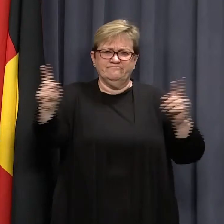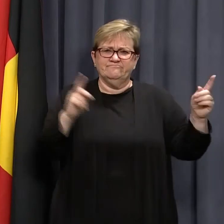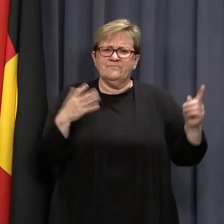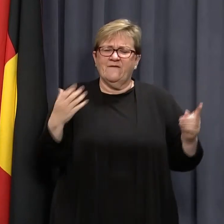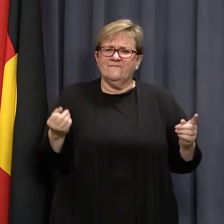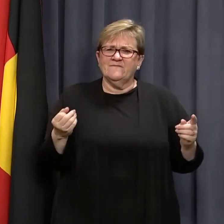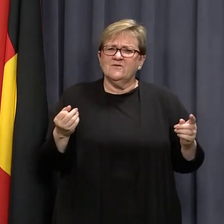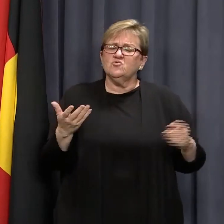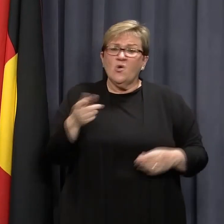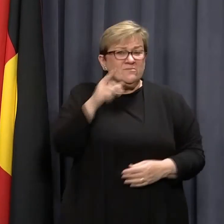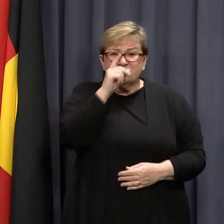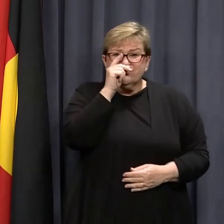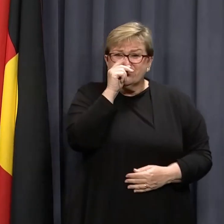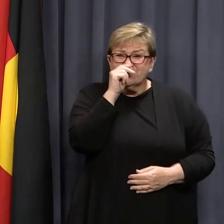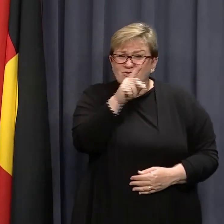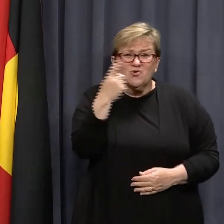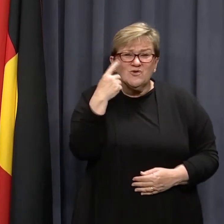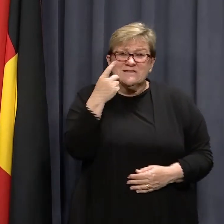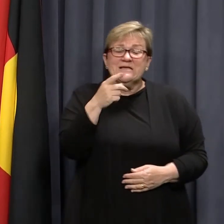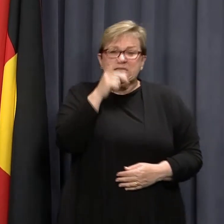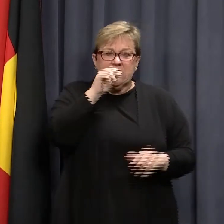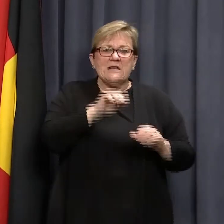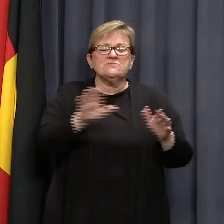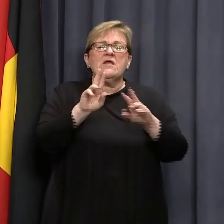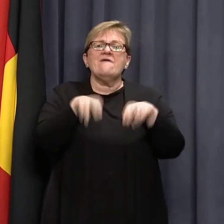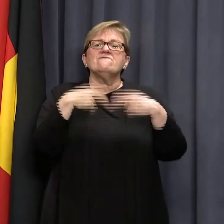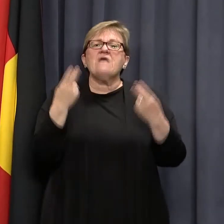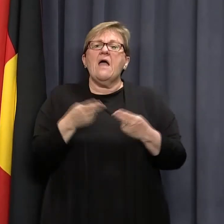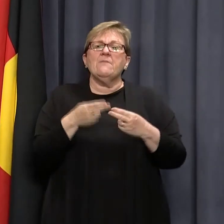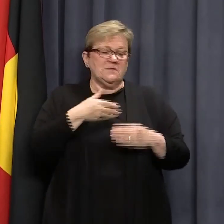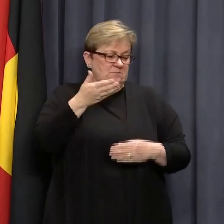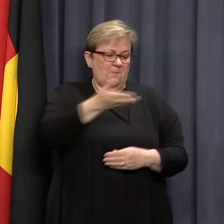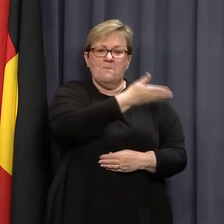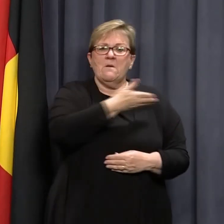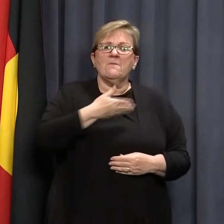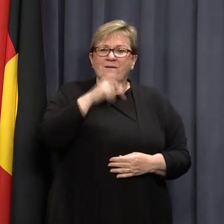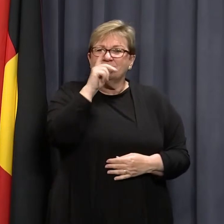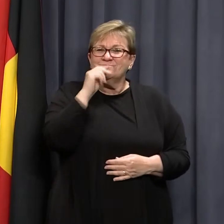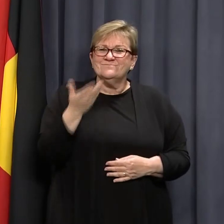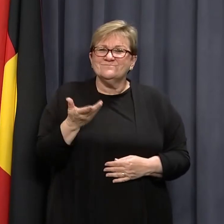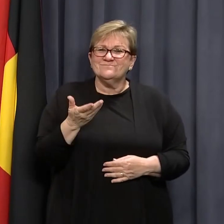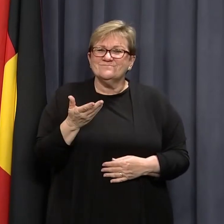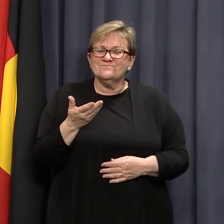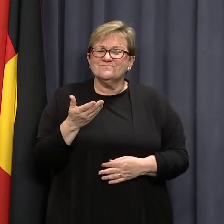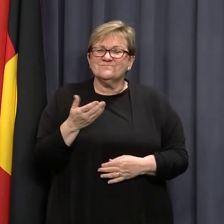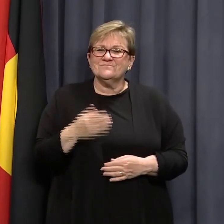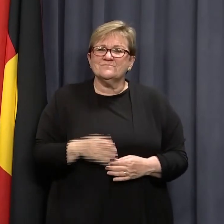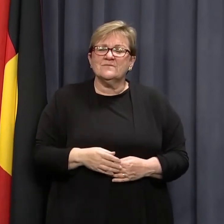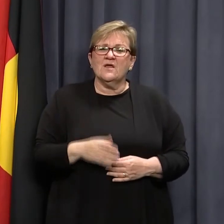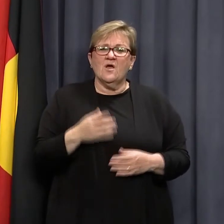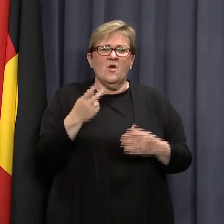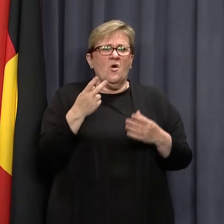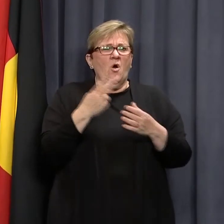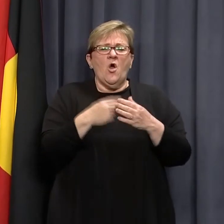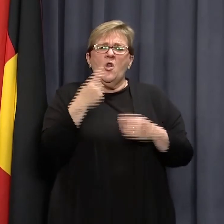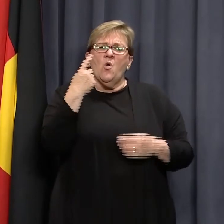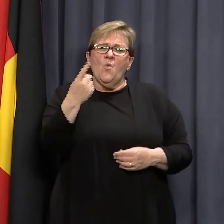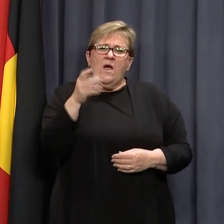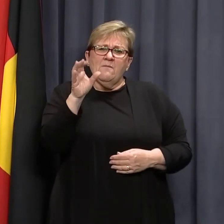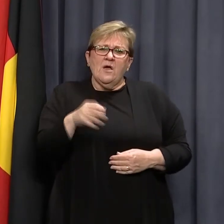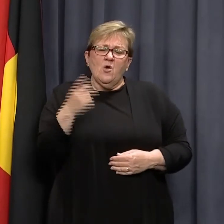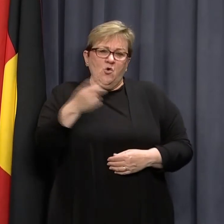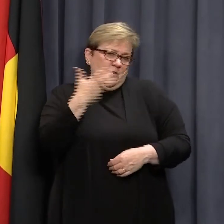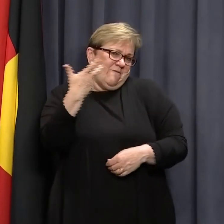So it does show that it can. We've also seen it does spread in families, and we saw that obviously that basically, with the exception of one who had